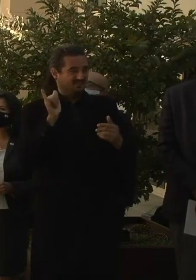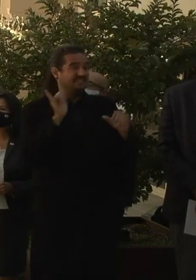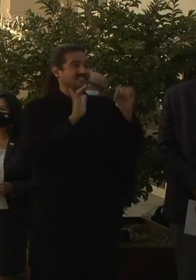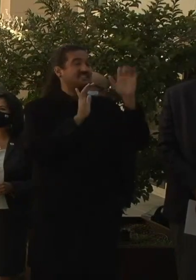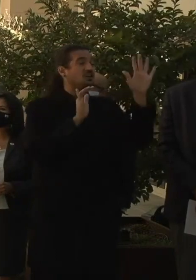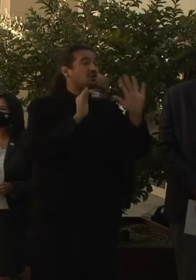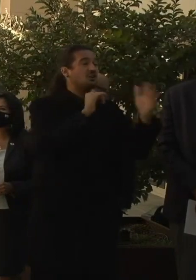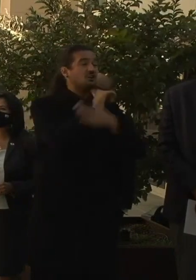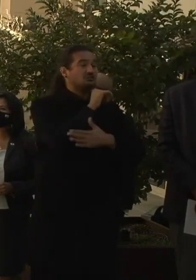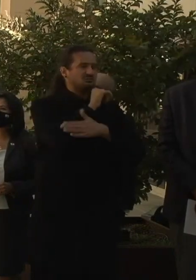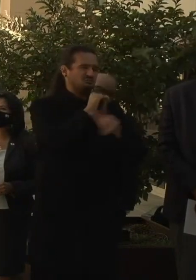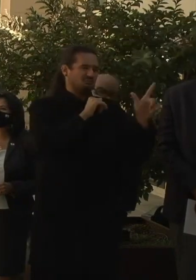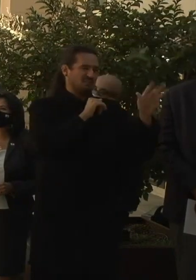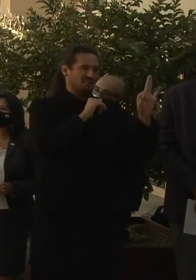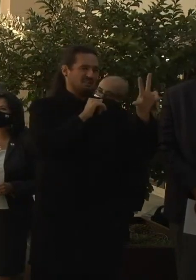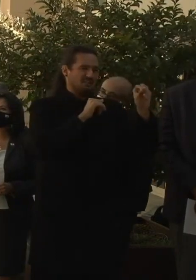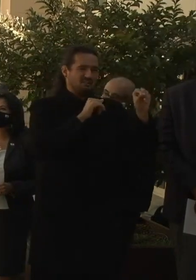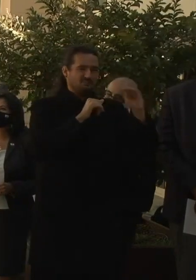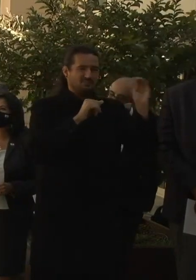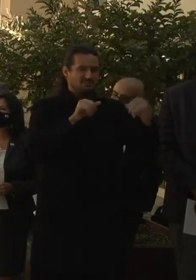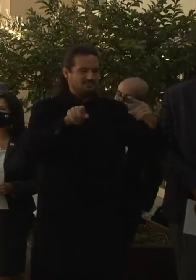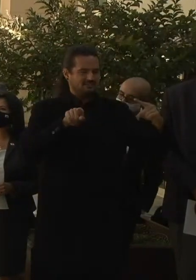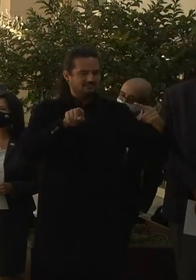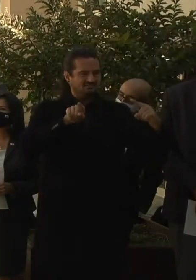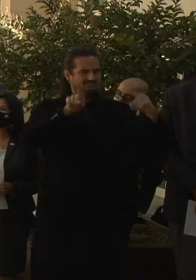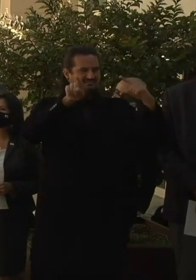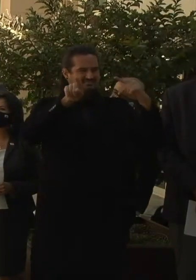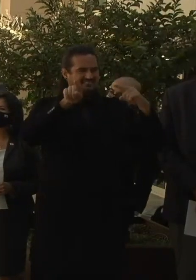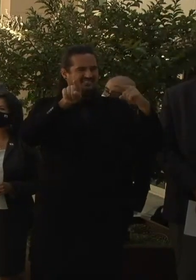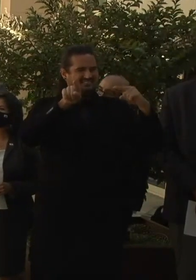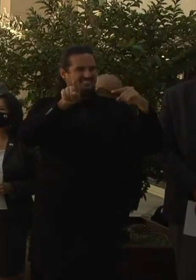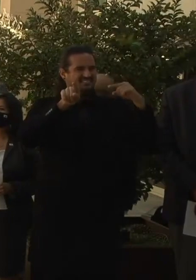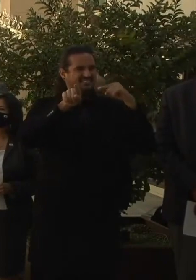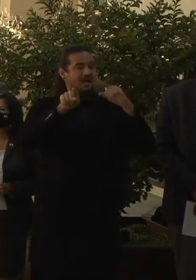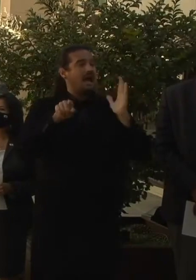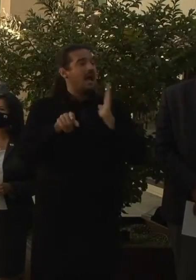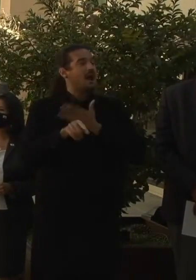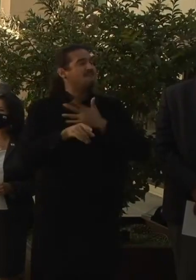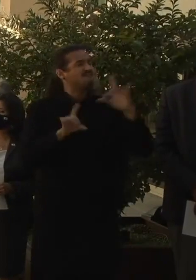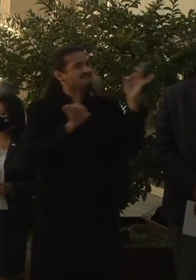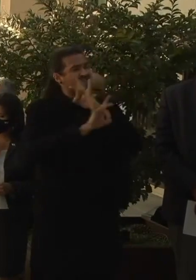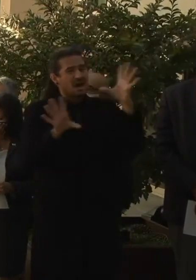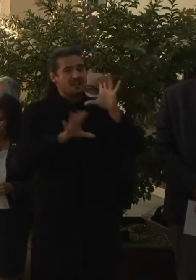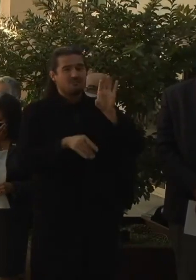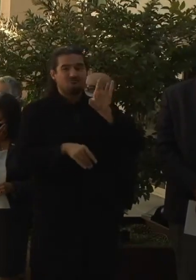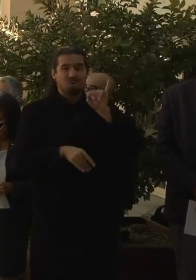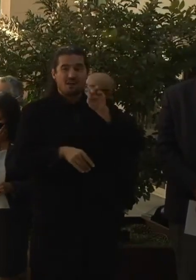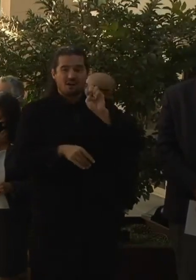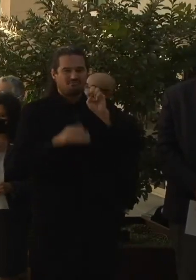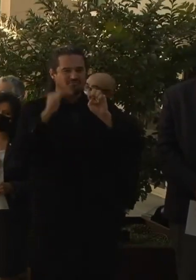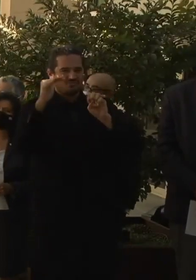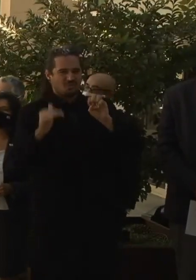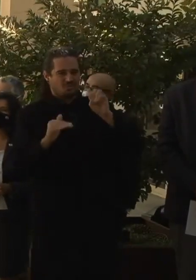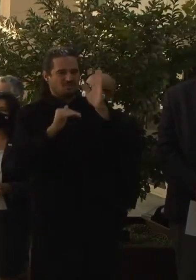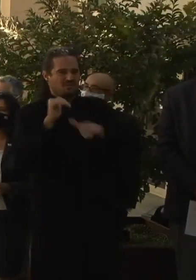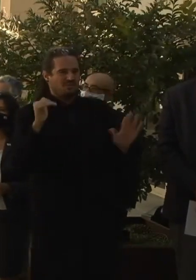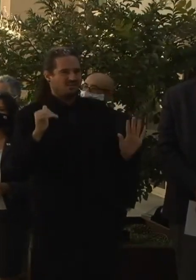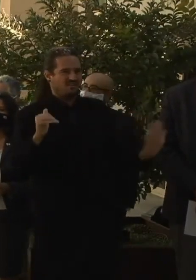actually did better than the United States. Our violent crime didn't go up, went up 1%, didn't go up